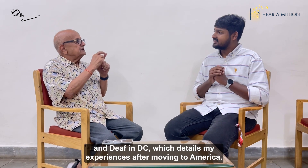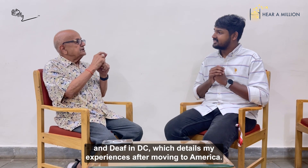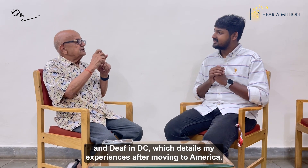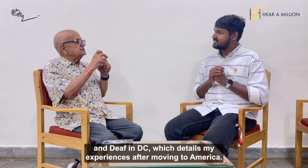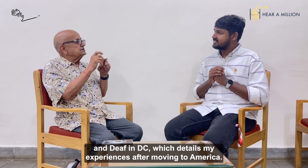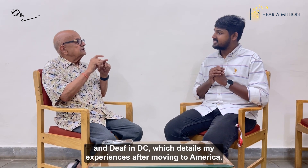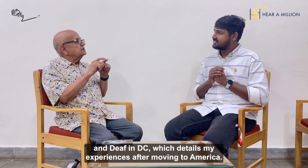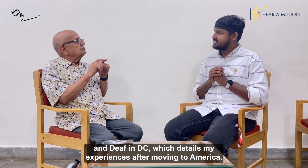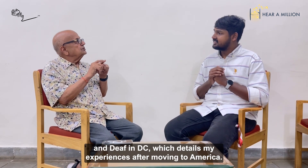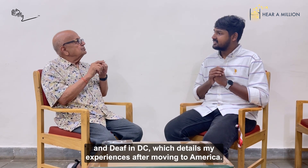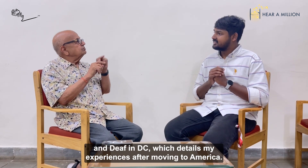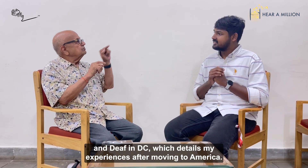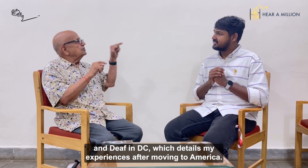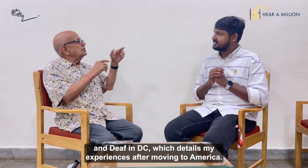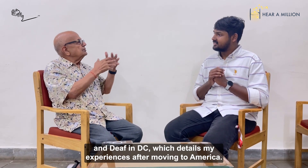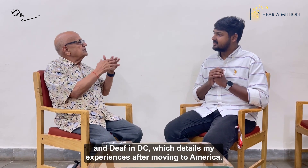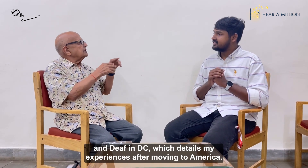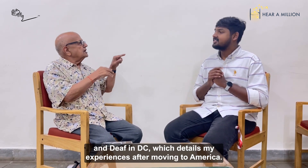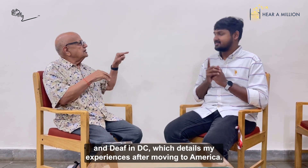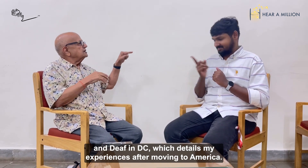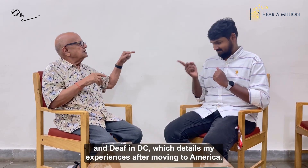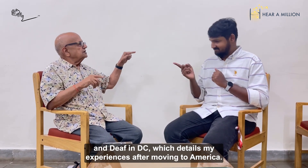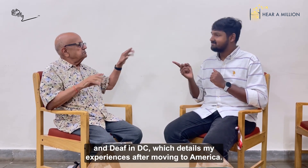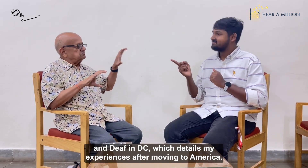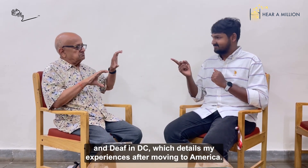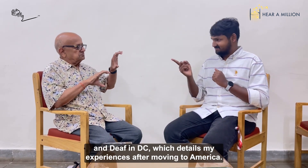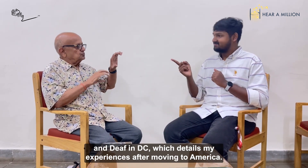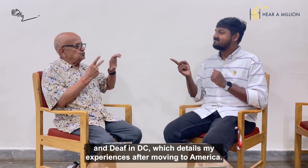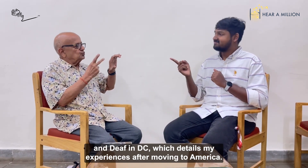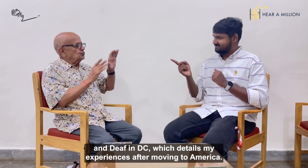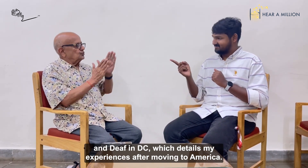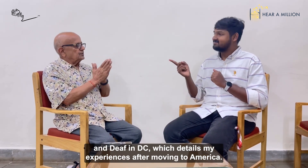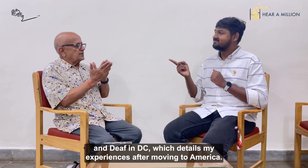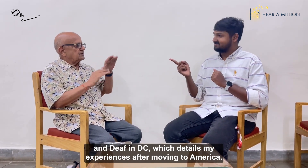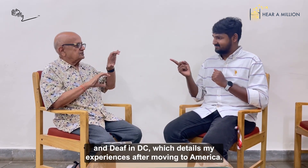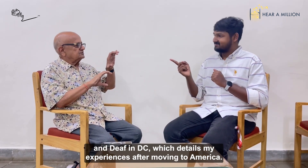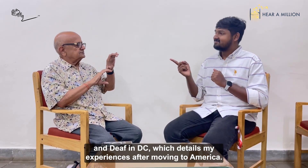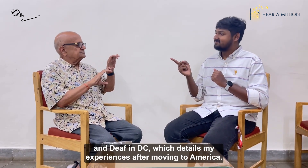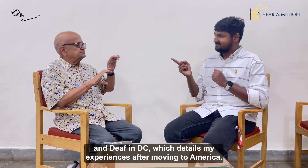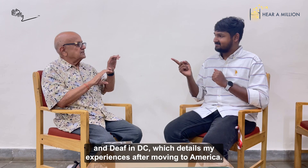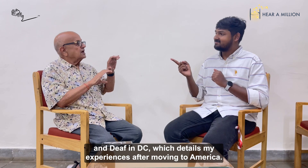and Deaf in DC, which details my experiences after moving to America.